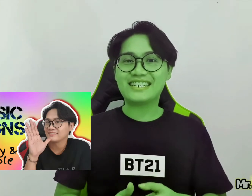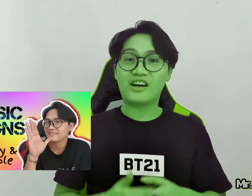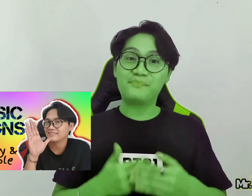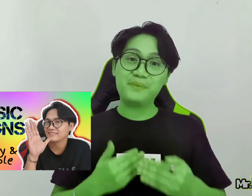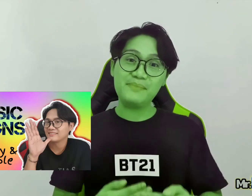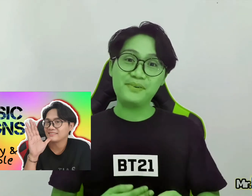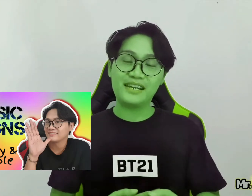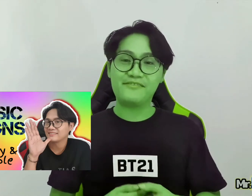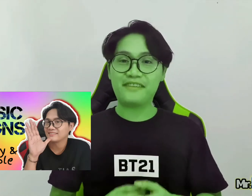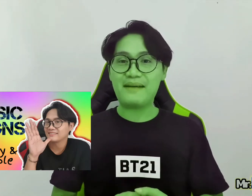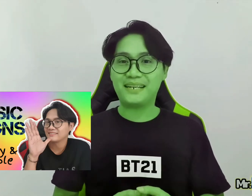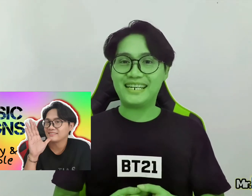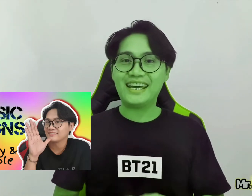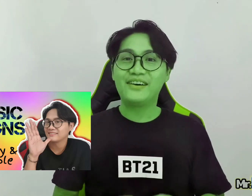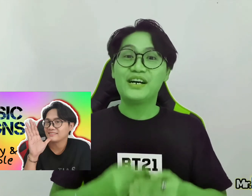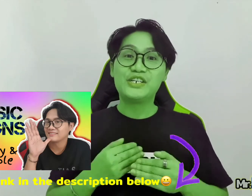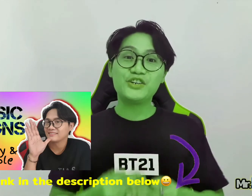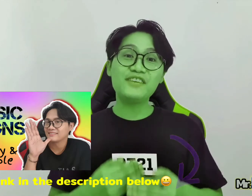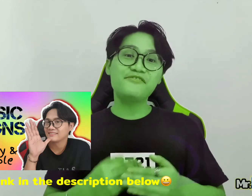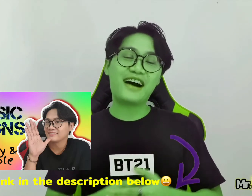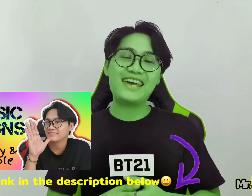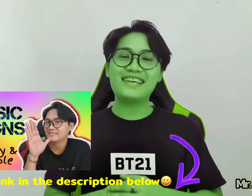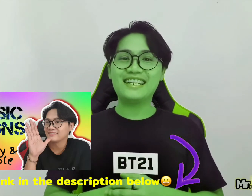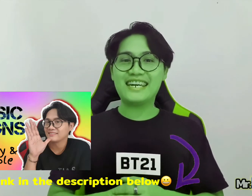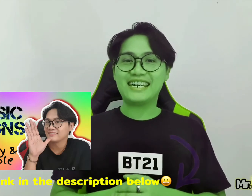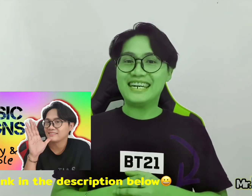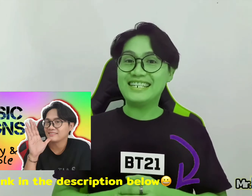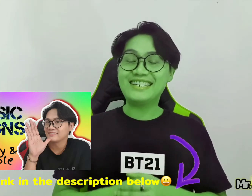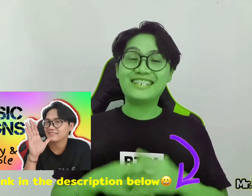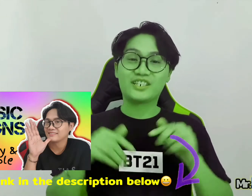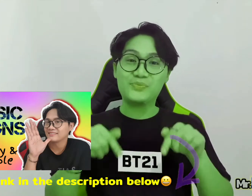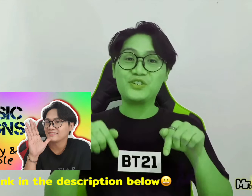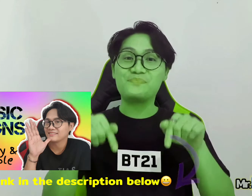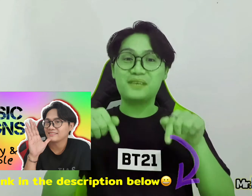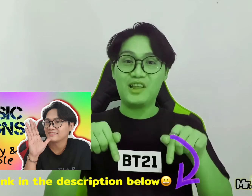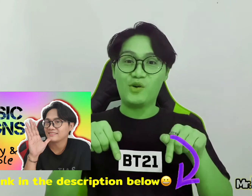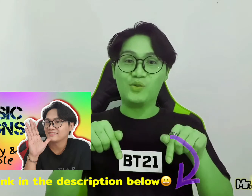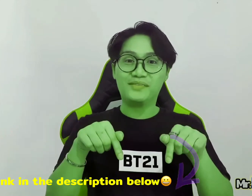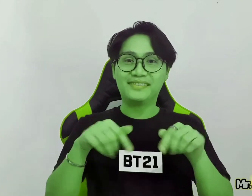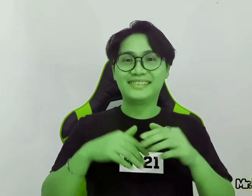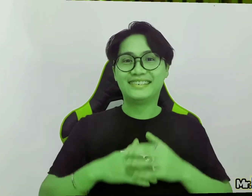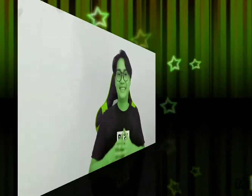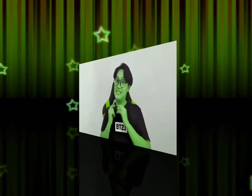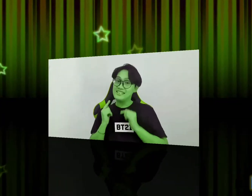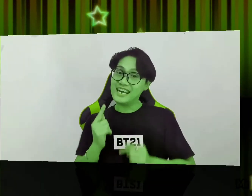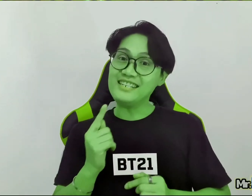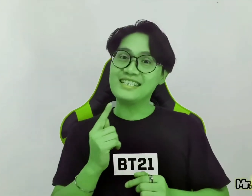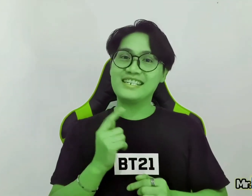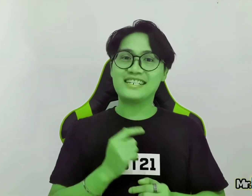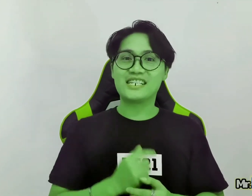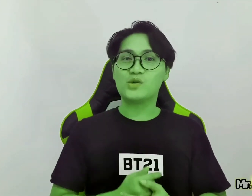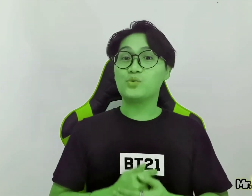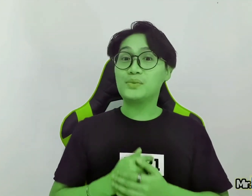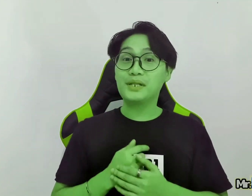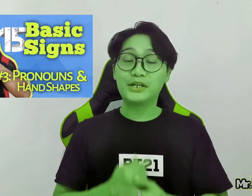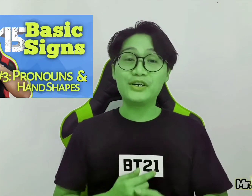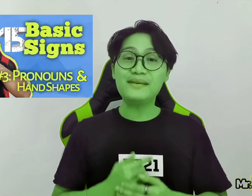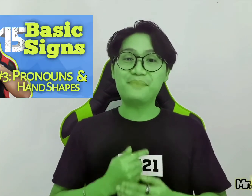on people and family, you can find the link in the description below. In today's lesson, we will learn the